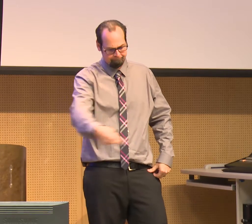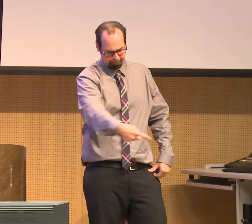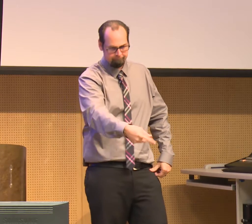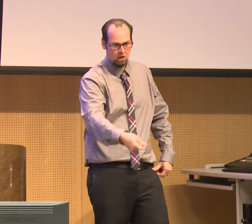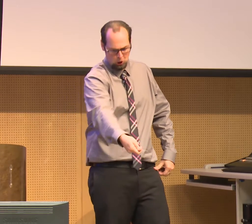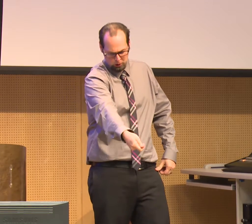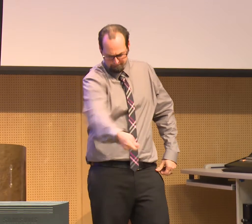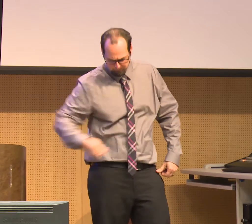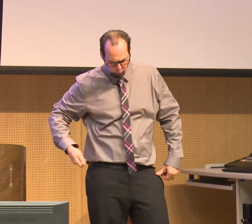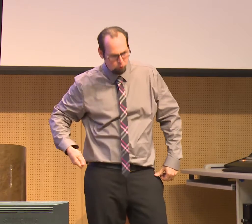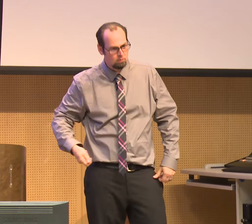the trigger.